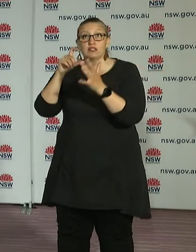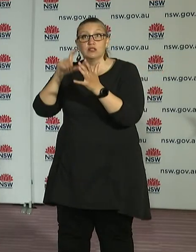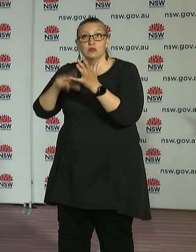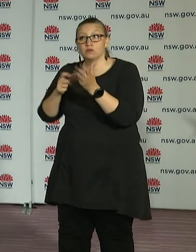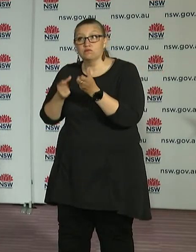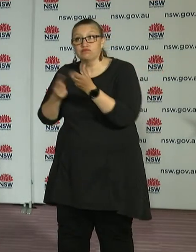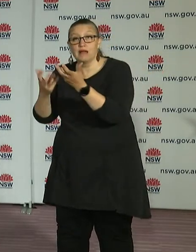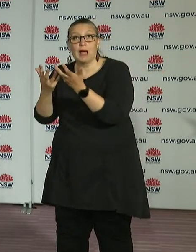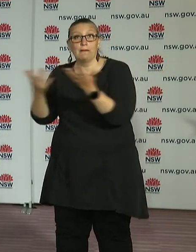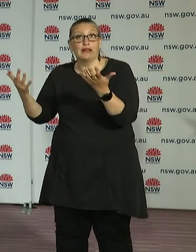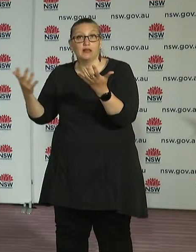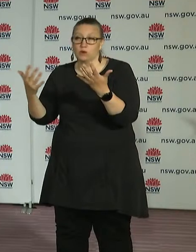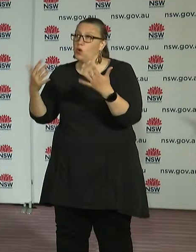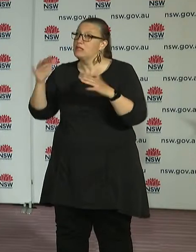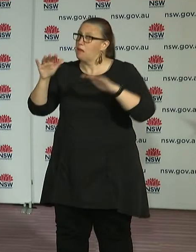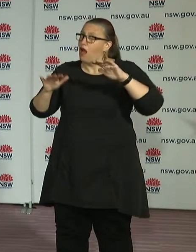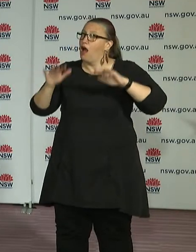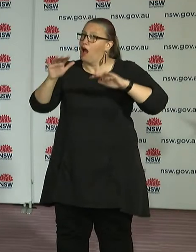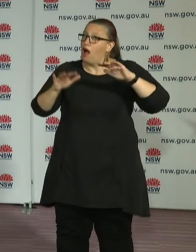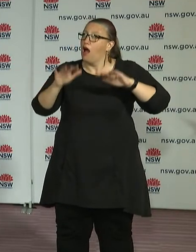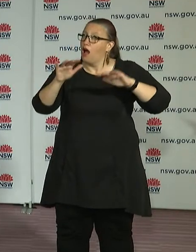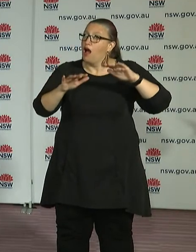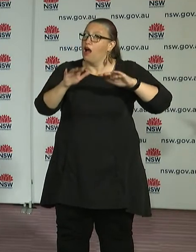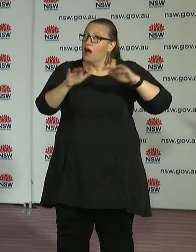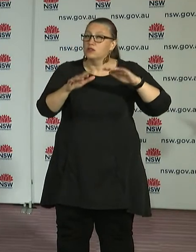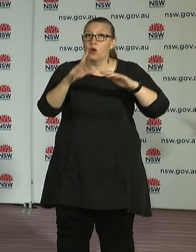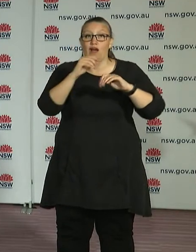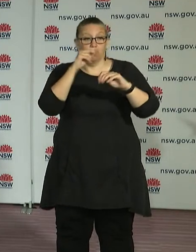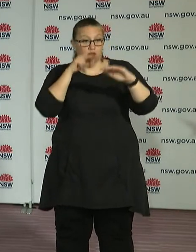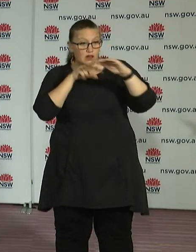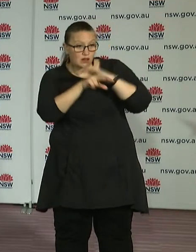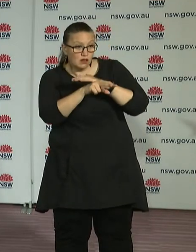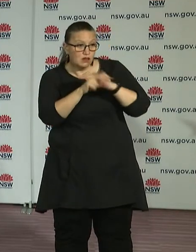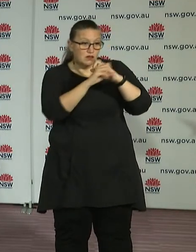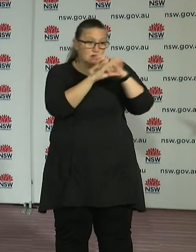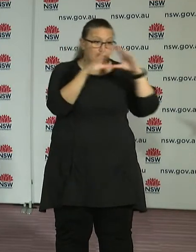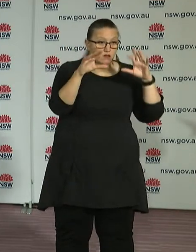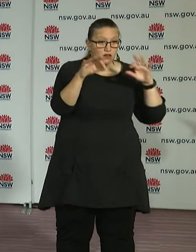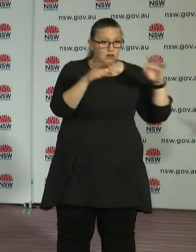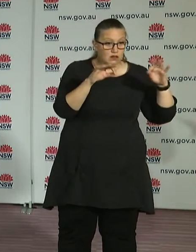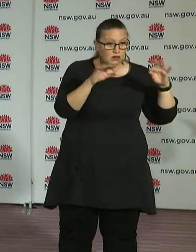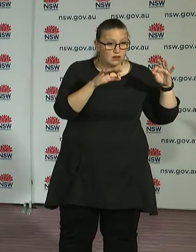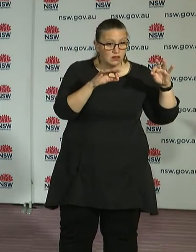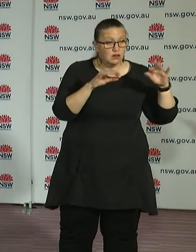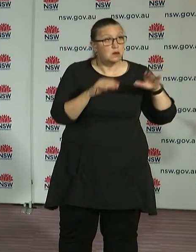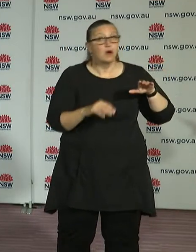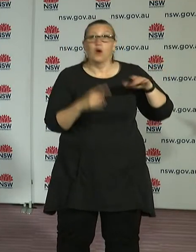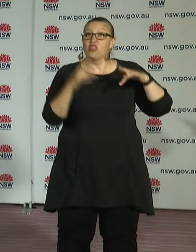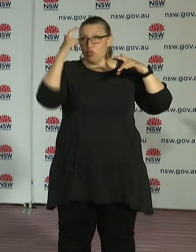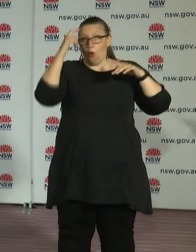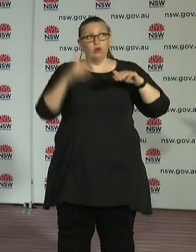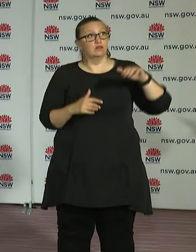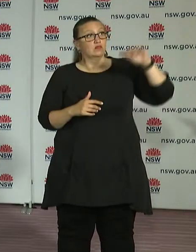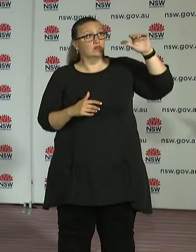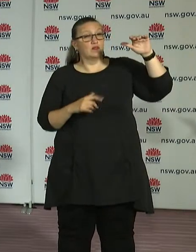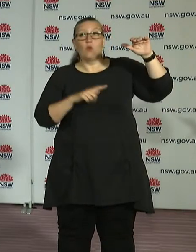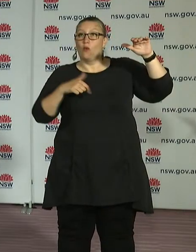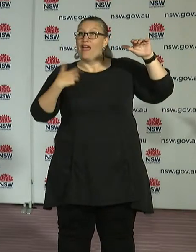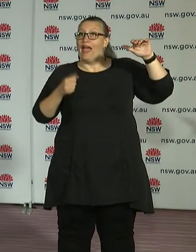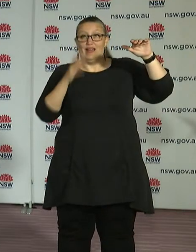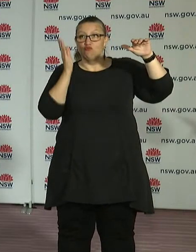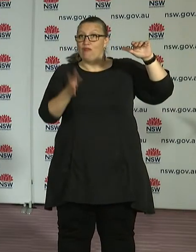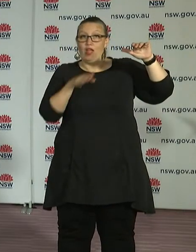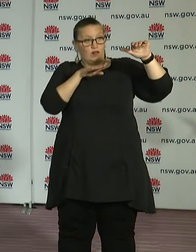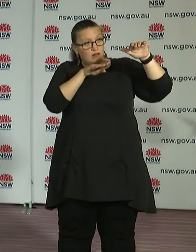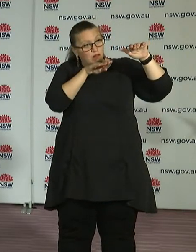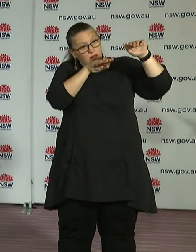compared to our modelling, so we're still just tracking under what we envisaged we would, but there's certainly no time for complacency. And I just want to again